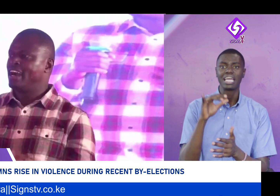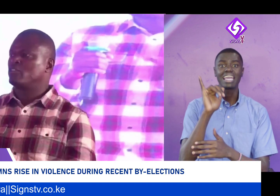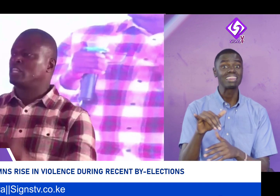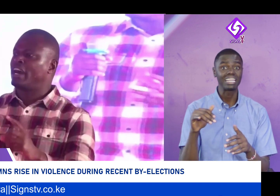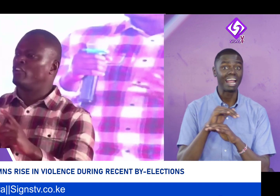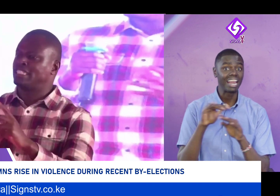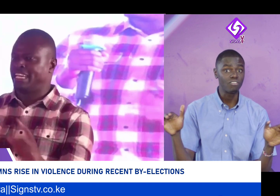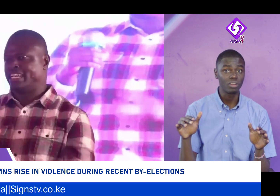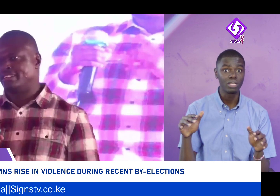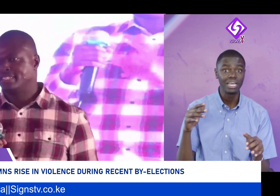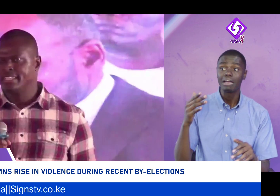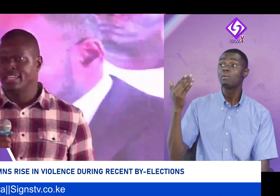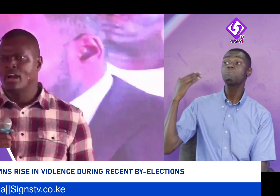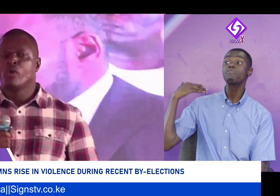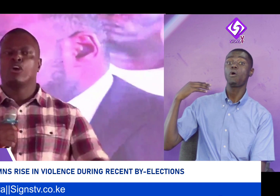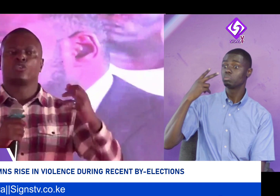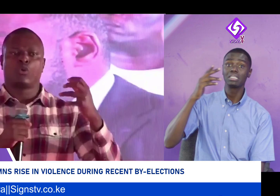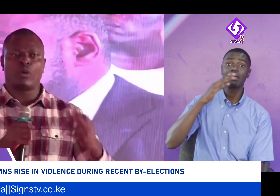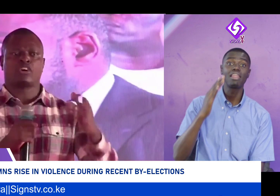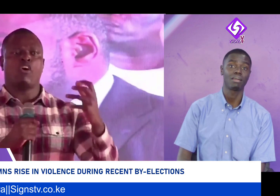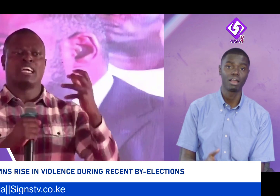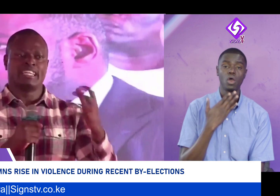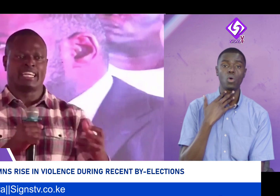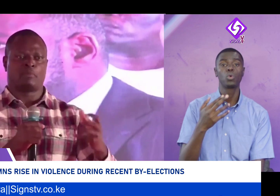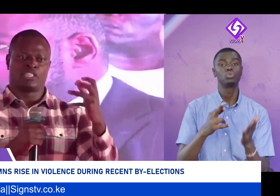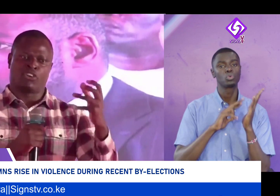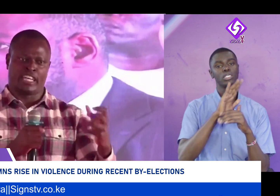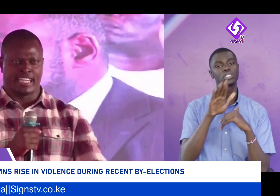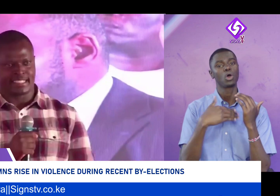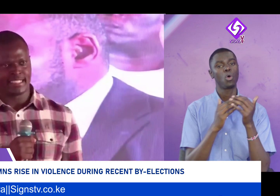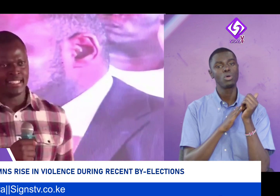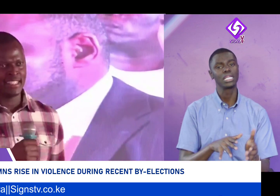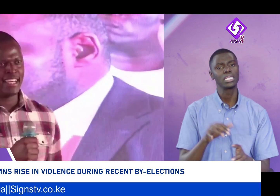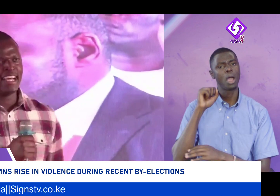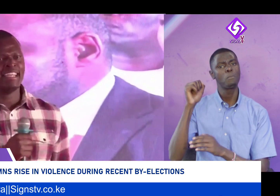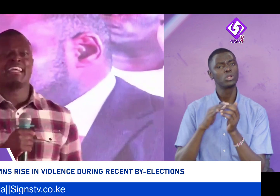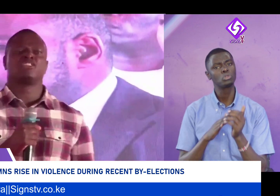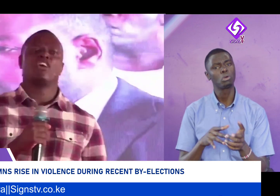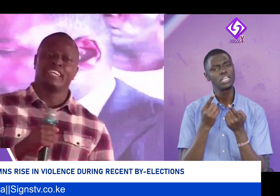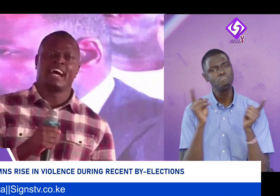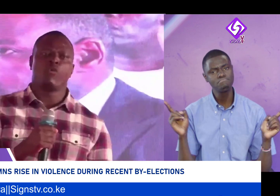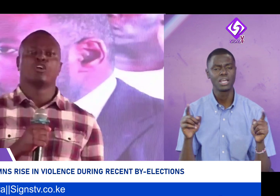hatujawahi ona tena. We want to request all the leaders, political leaders, There is no leader who was